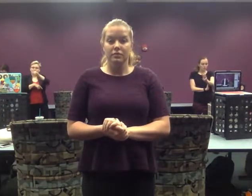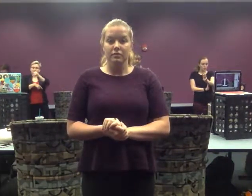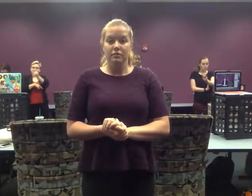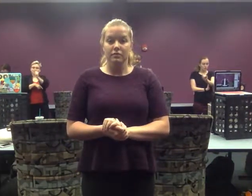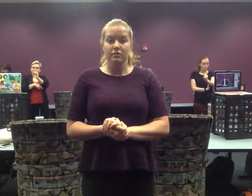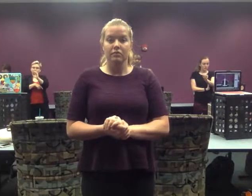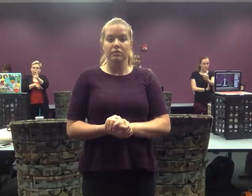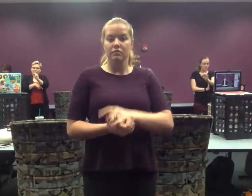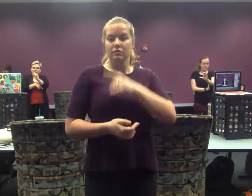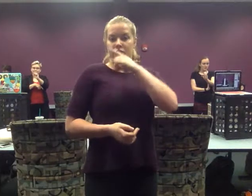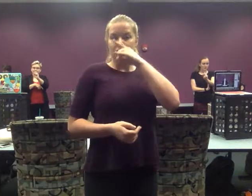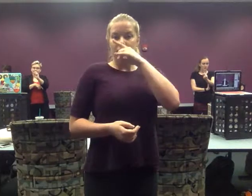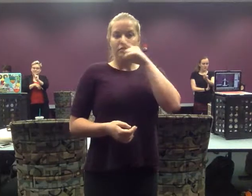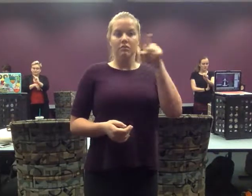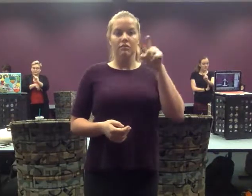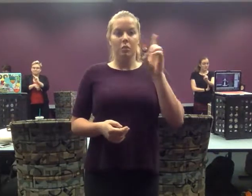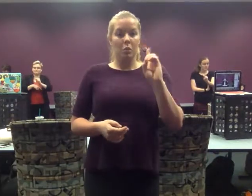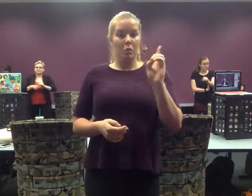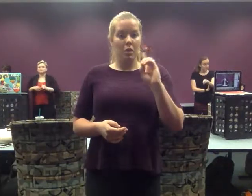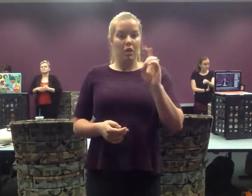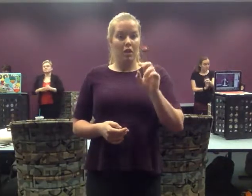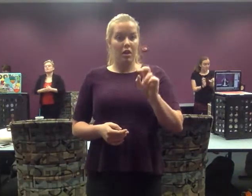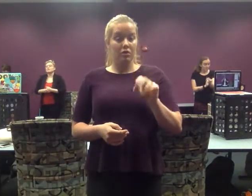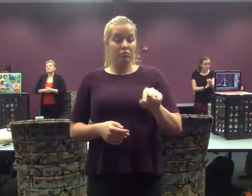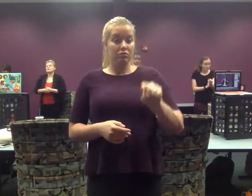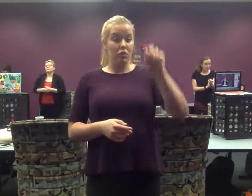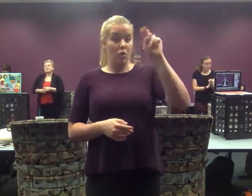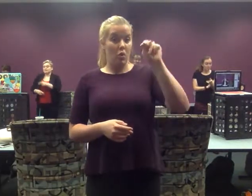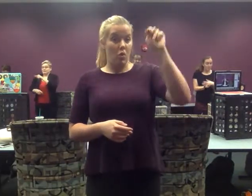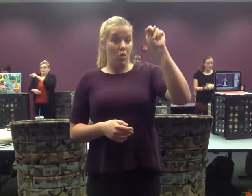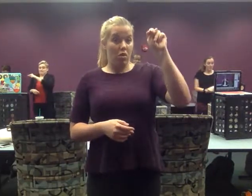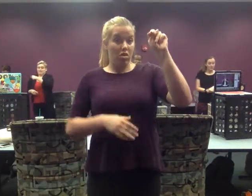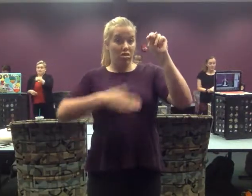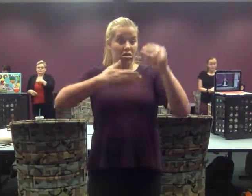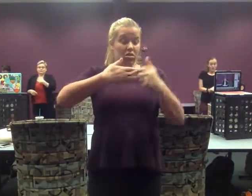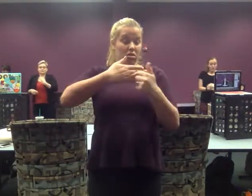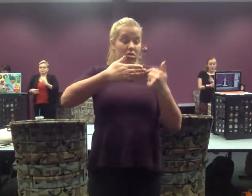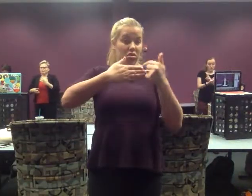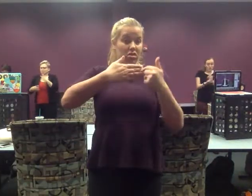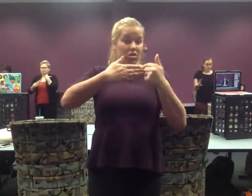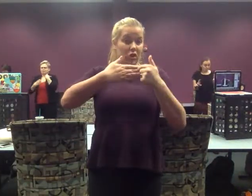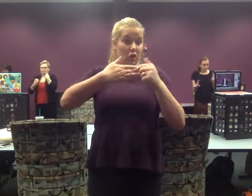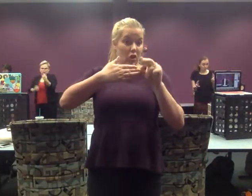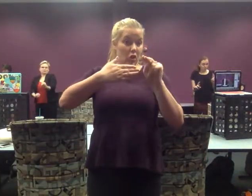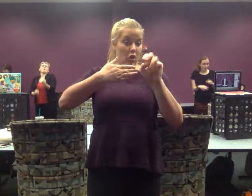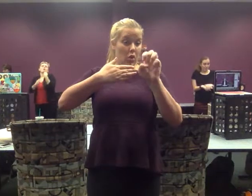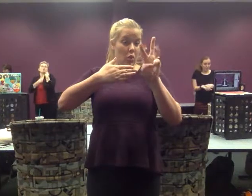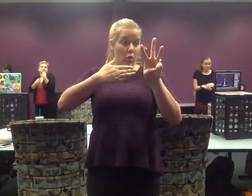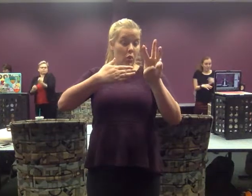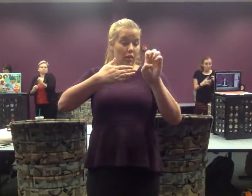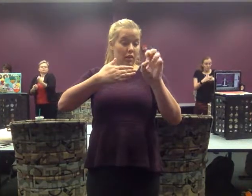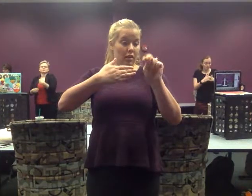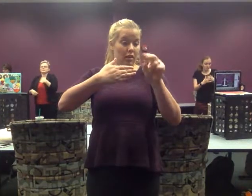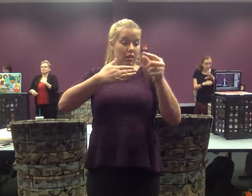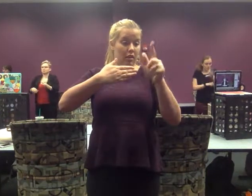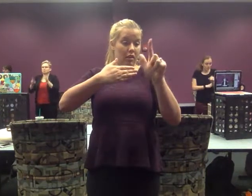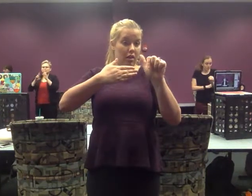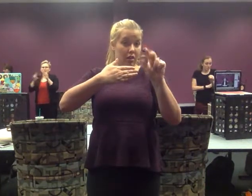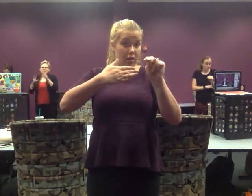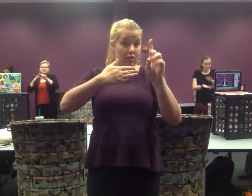aristocracy of New England, and Jackson, the rough and ready entrepreneurs on the land